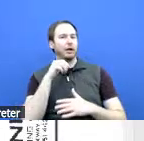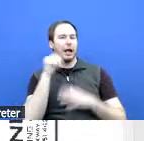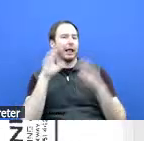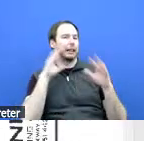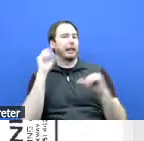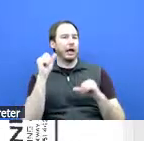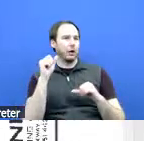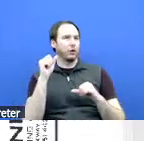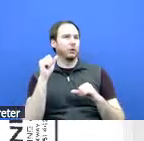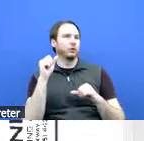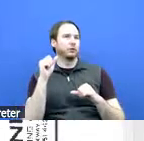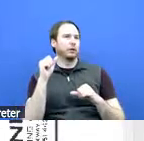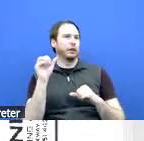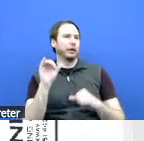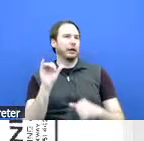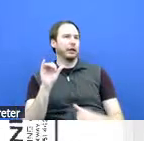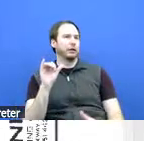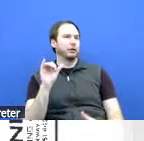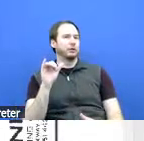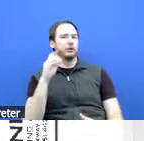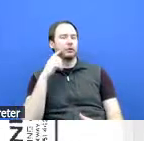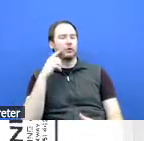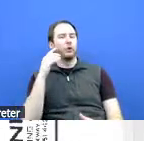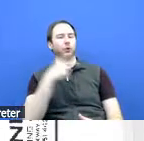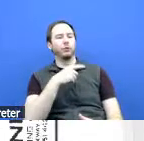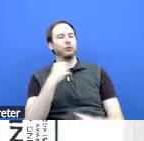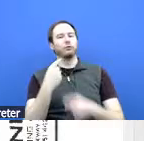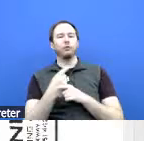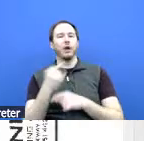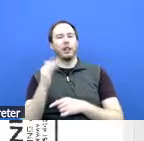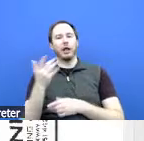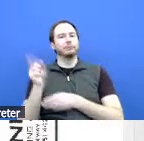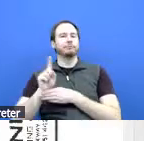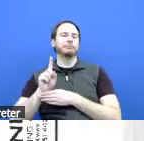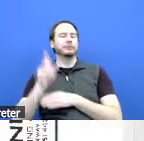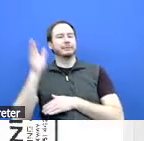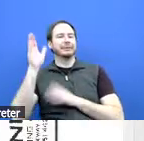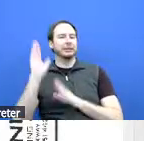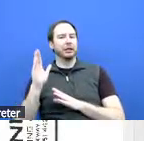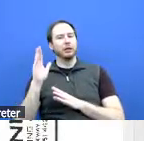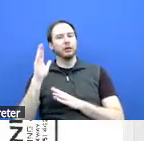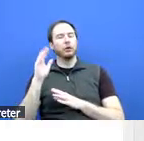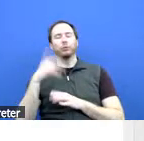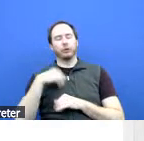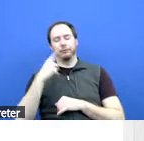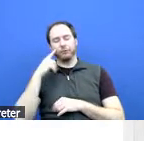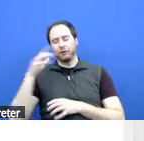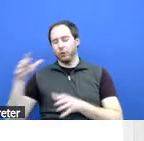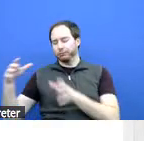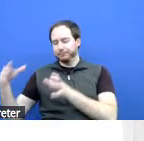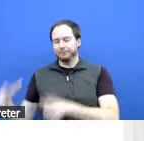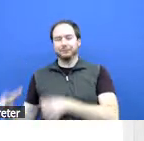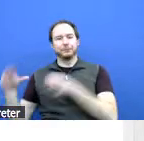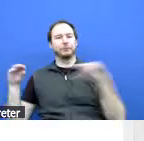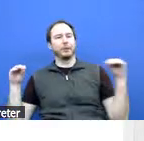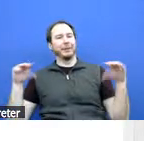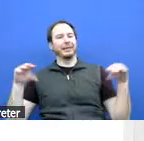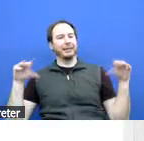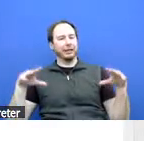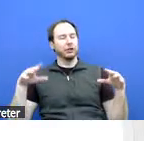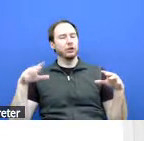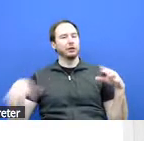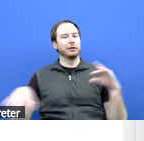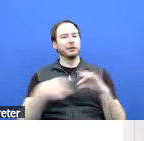though. Like the stand-up speakers. We're gonna have like the portable speakers. I have like 2 of those for BJ's. You